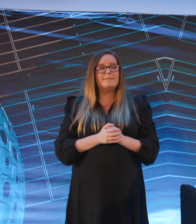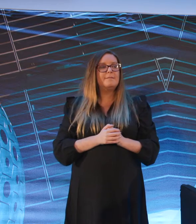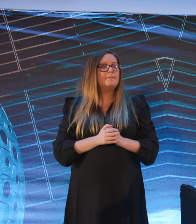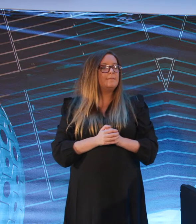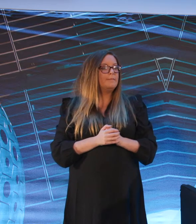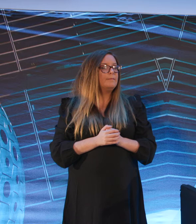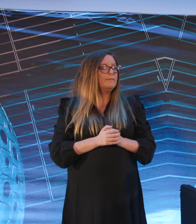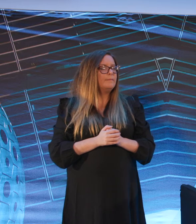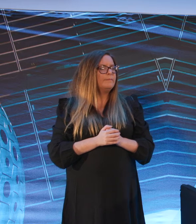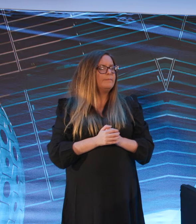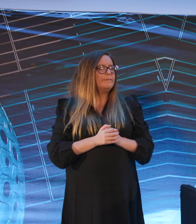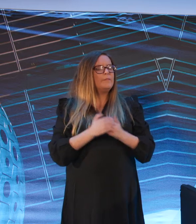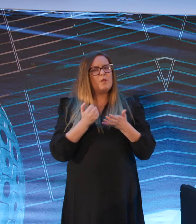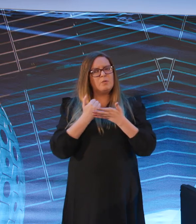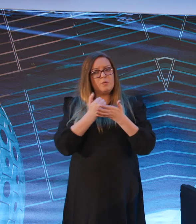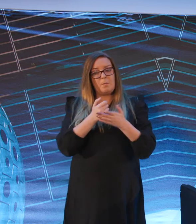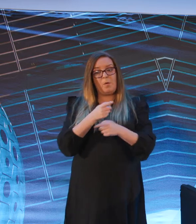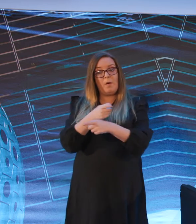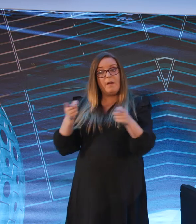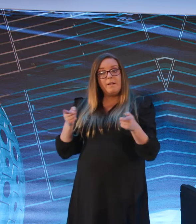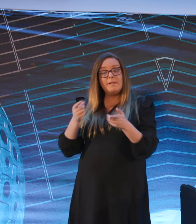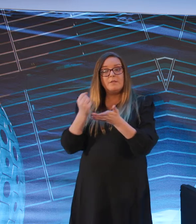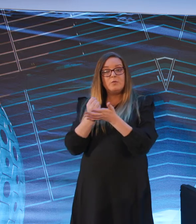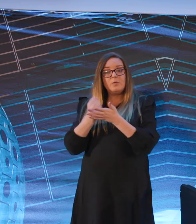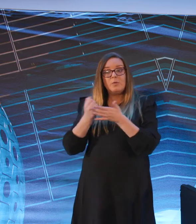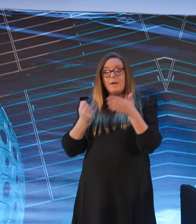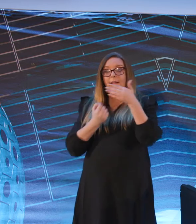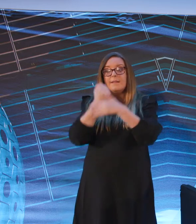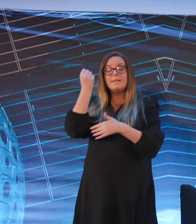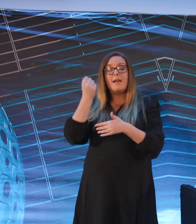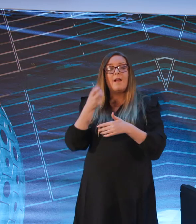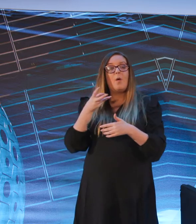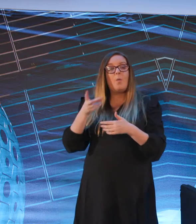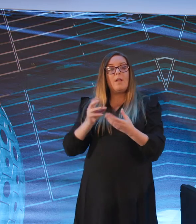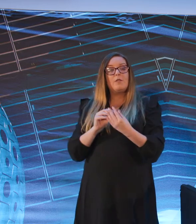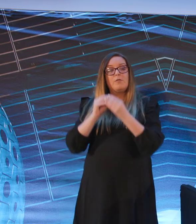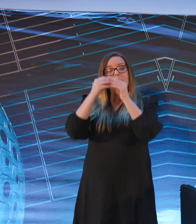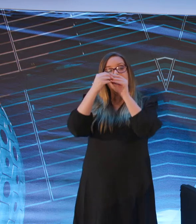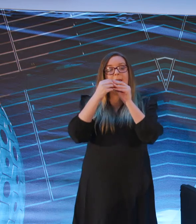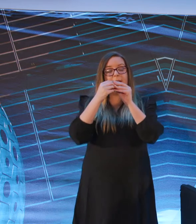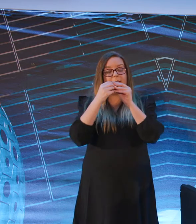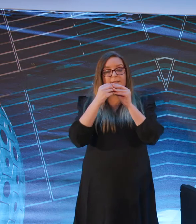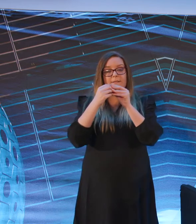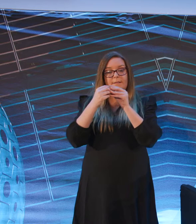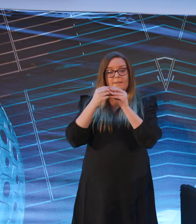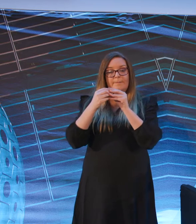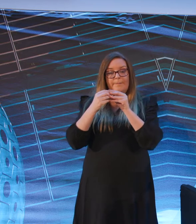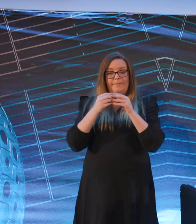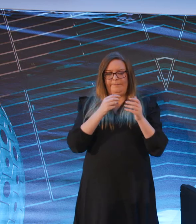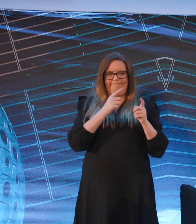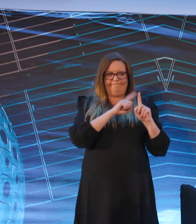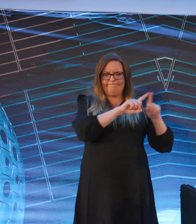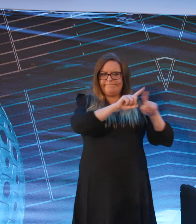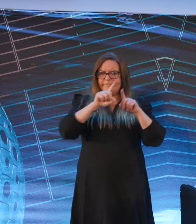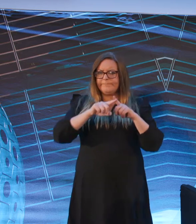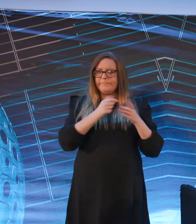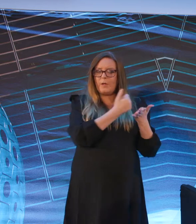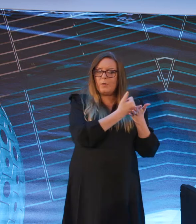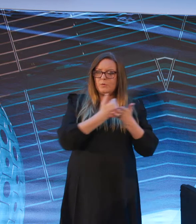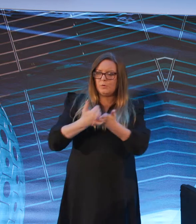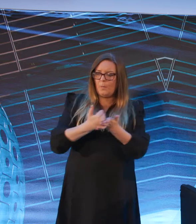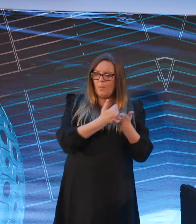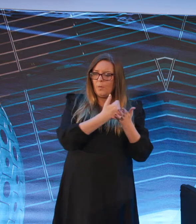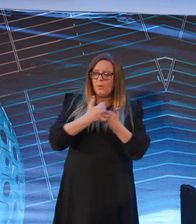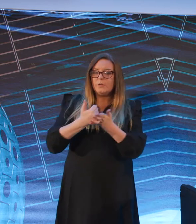To support student success and well-being, we will create a one-stop shop of student supports that brings